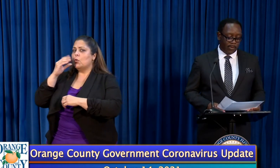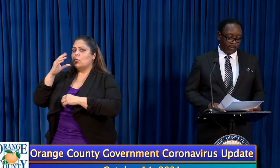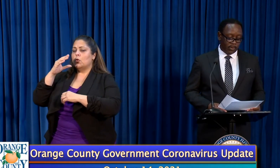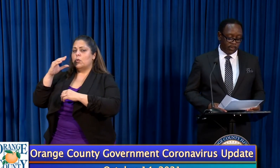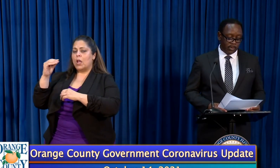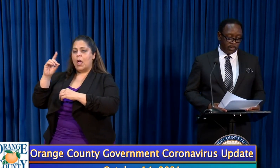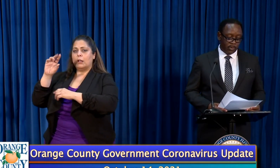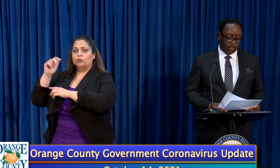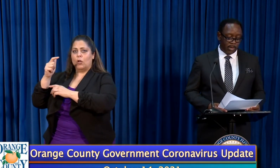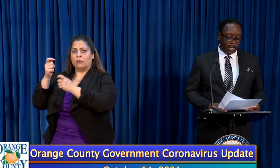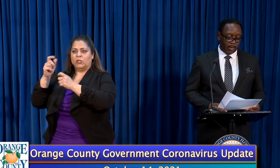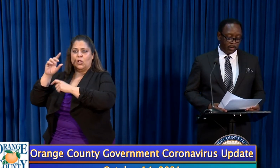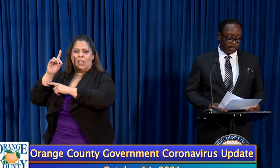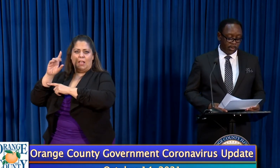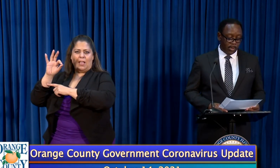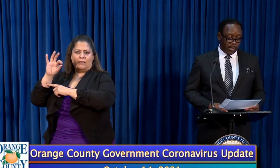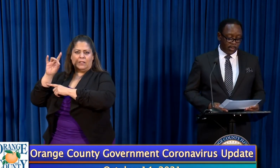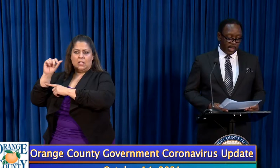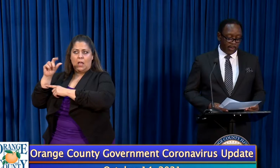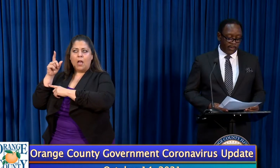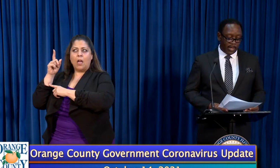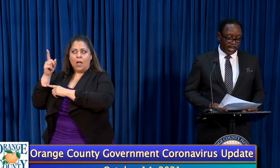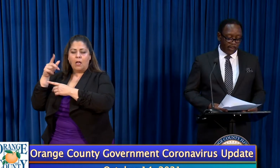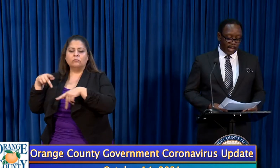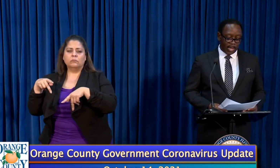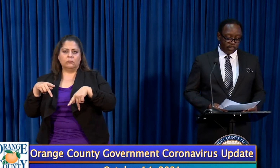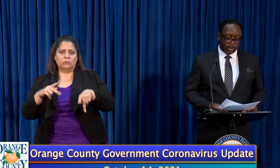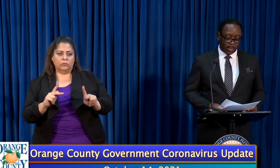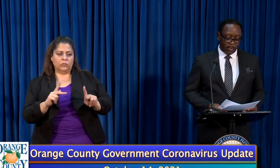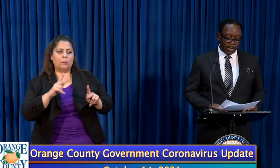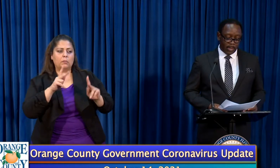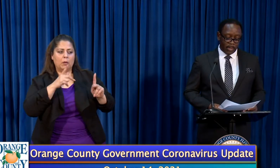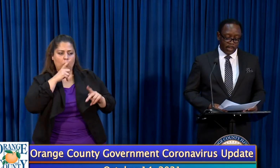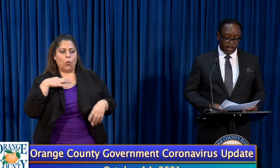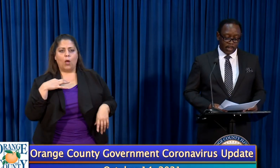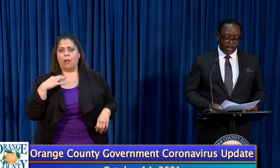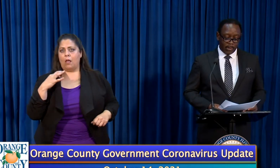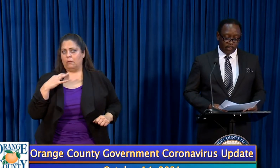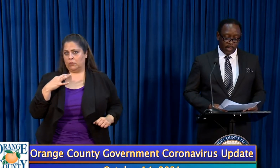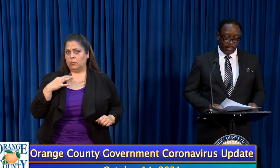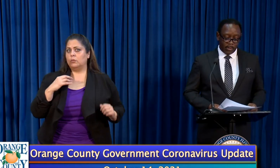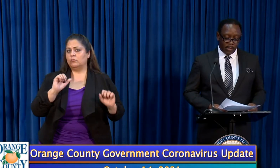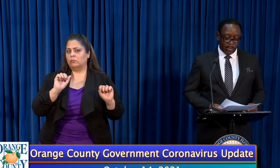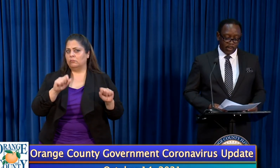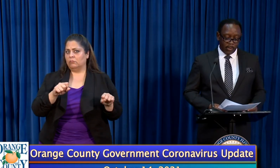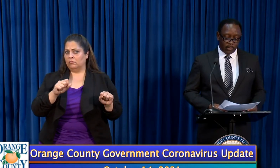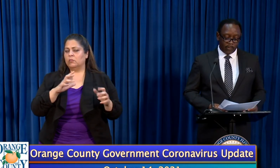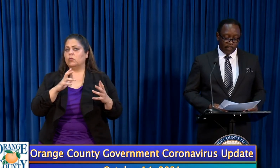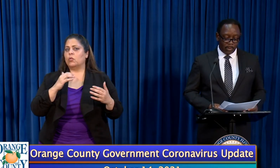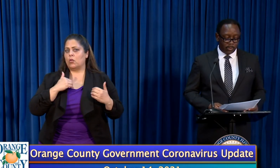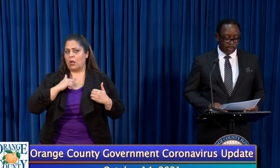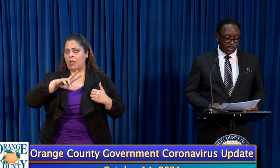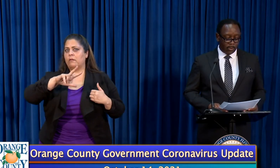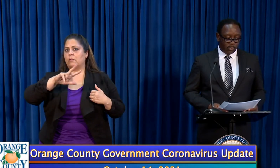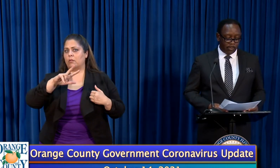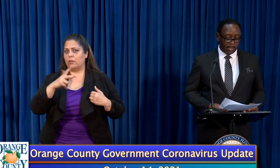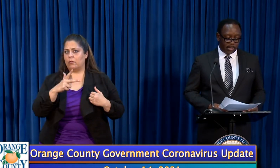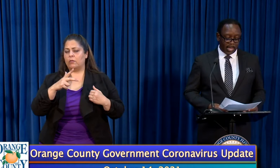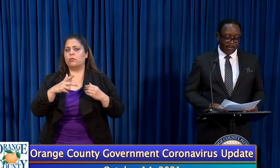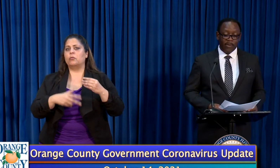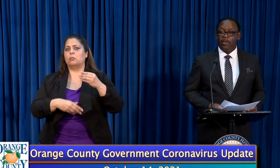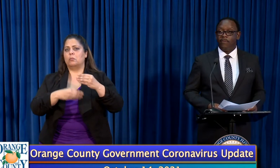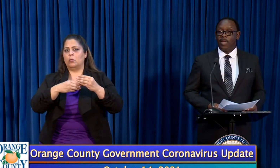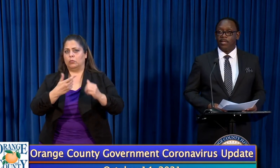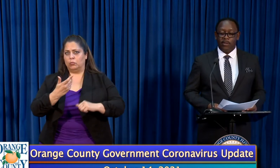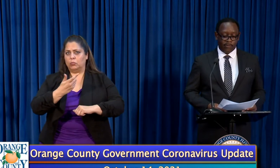of individuals who are eligible. The FDA Advisory Committee agreed the use of a booster dose would be